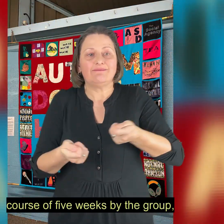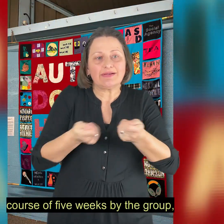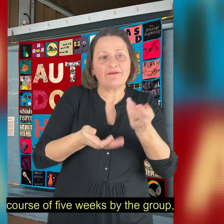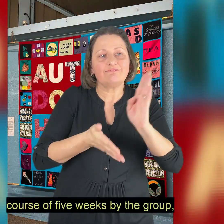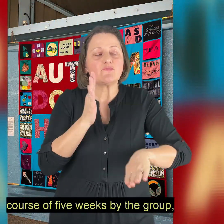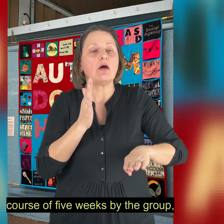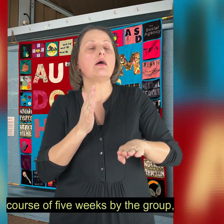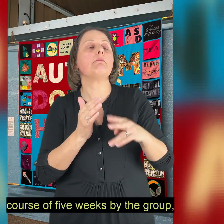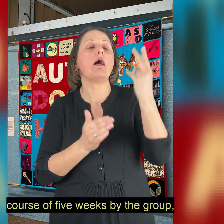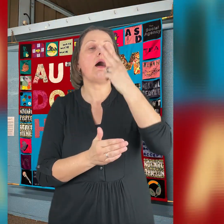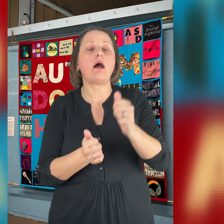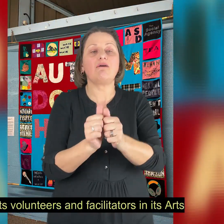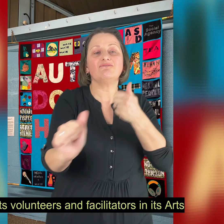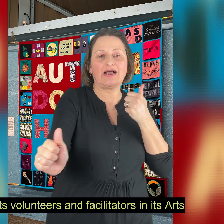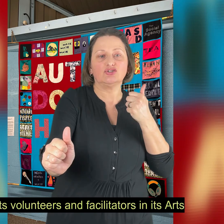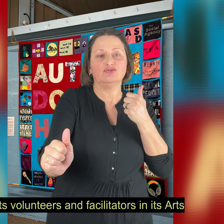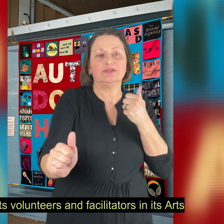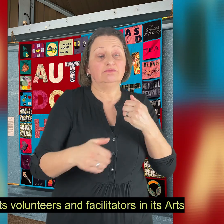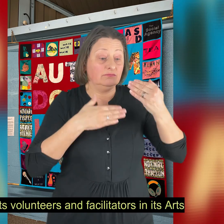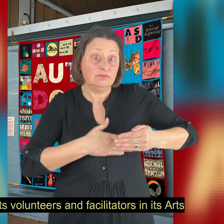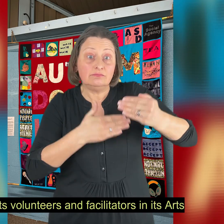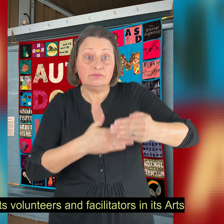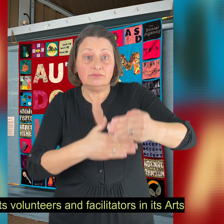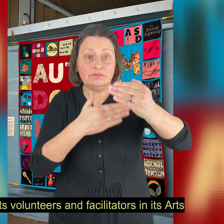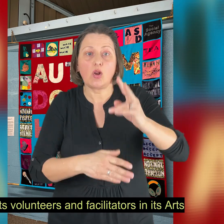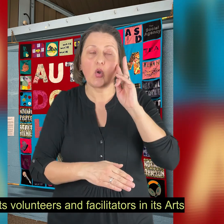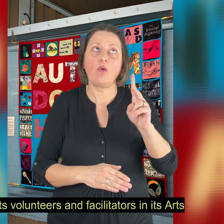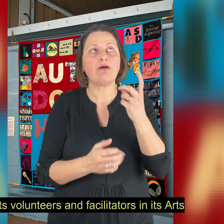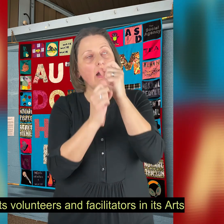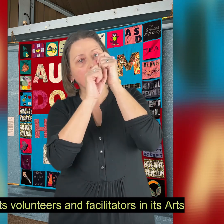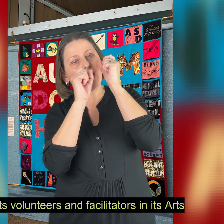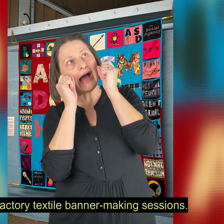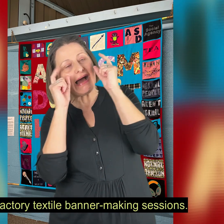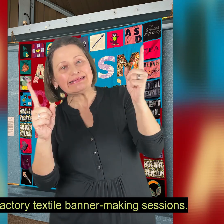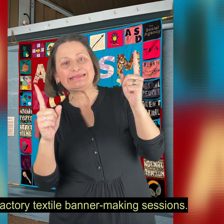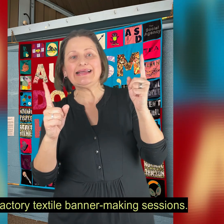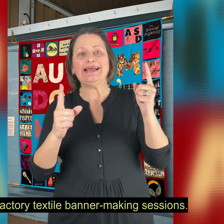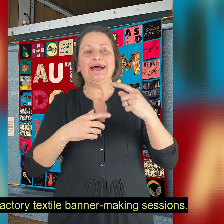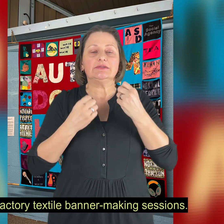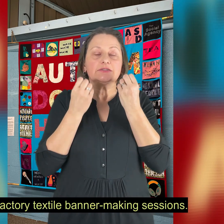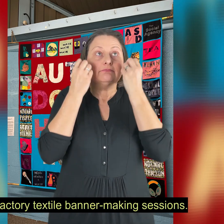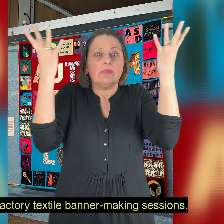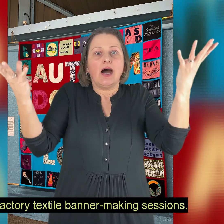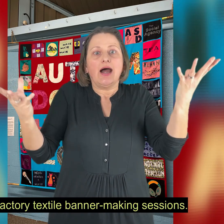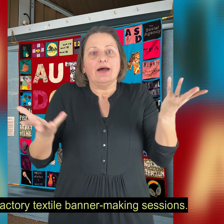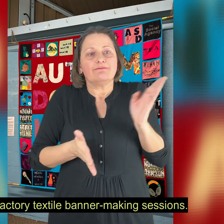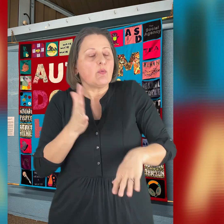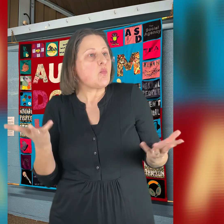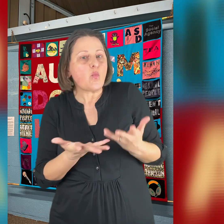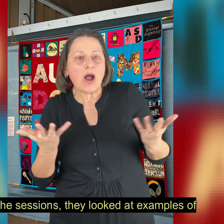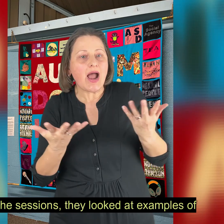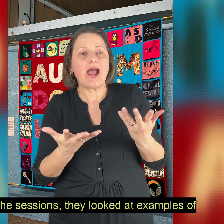course of 5 weeks by the group, its volunteers and facilitators, in its Arts Factory textile banner making